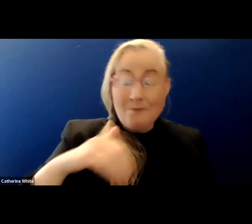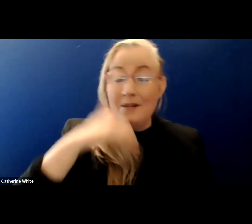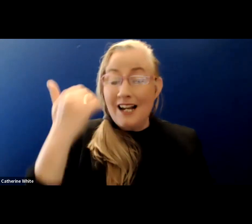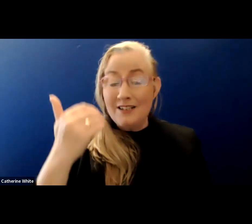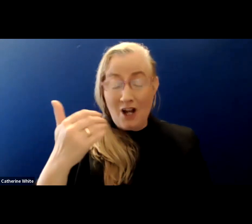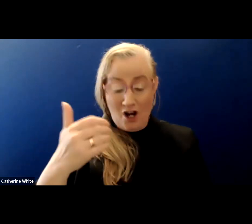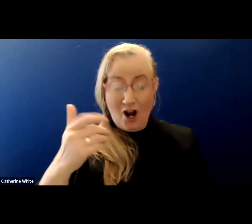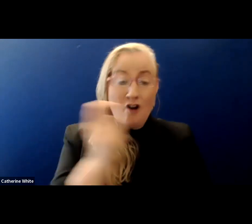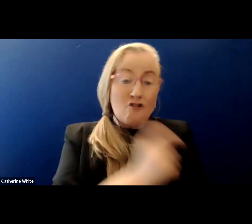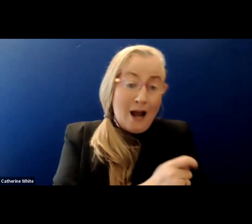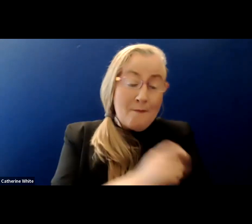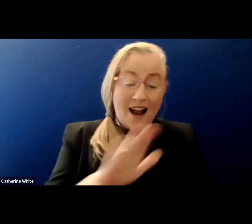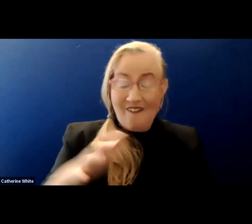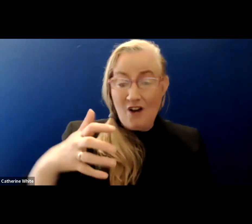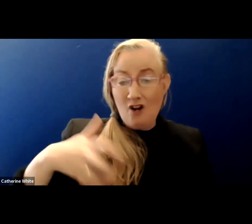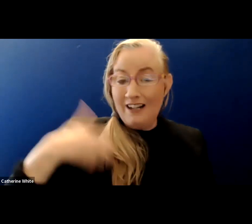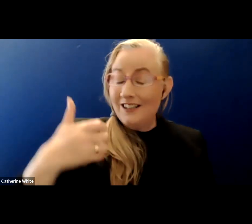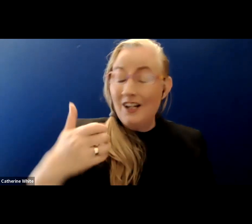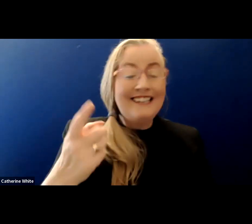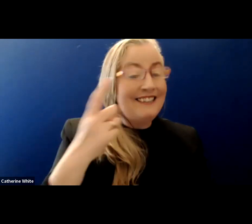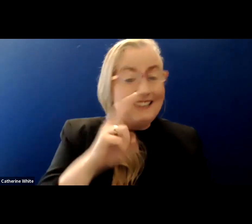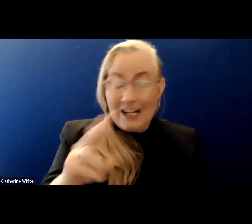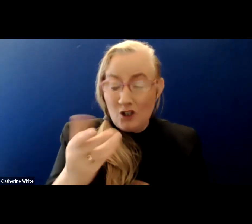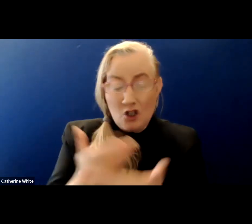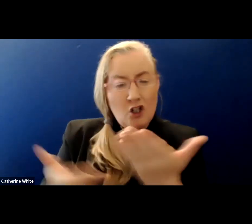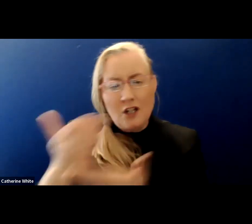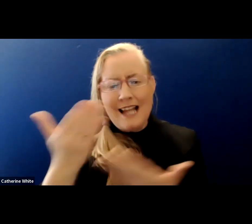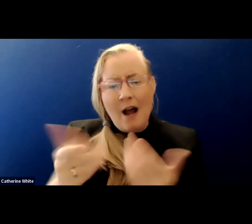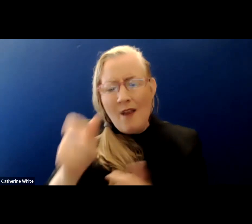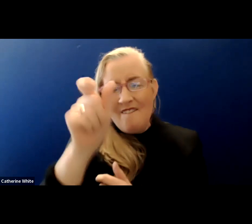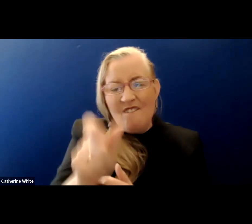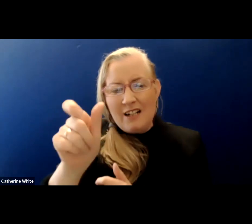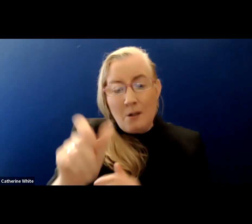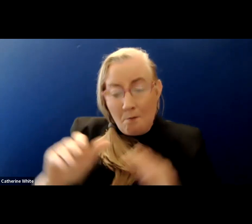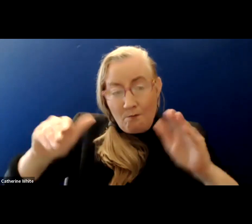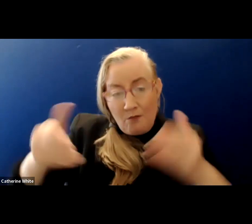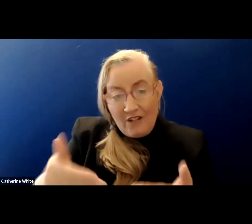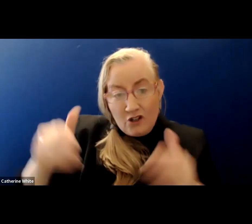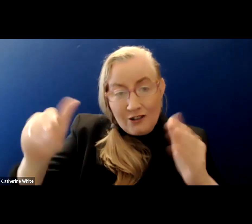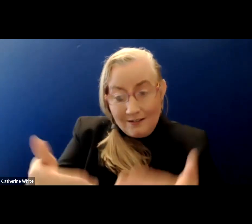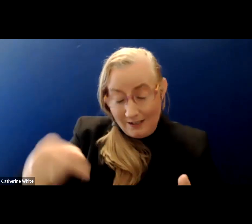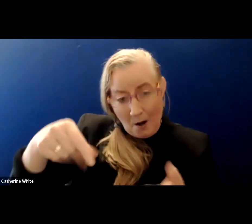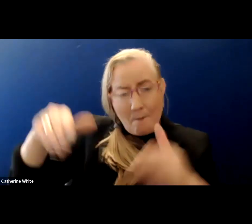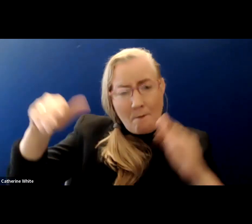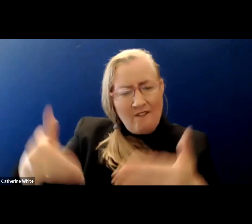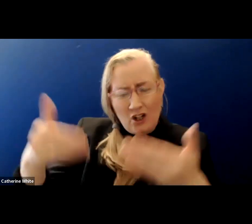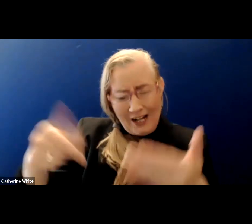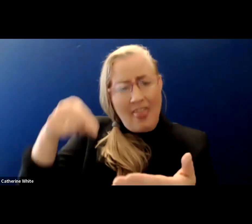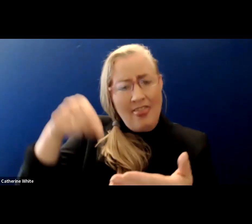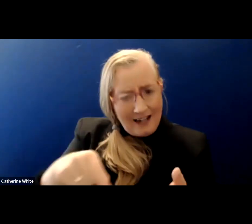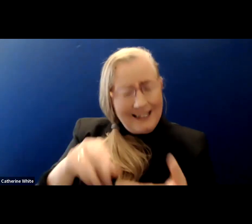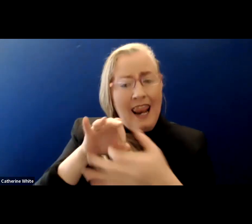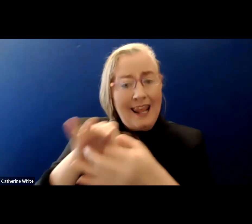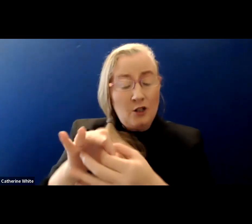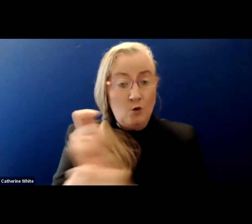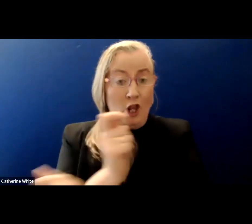of aggression, it wasn't discussed how these victim provisions, or if these victims provisions, would also apply to this